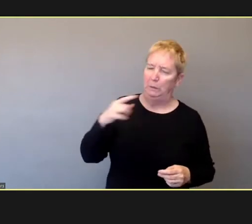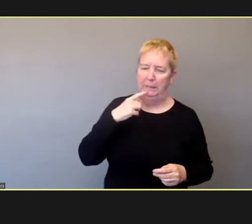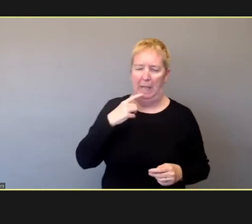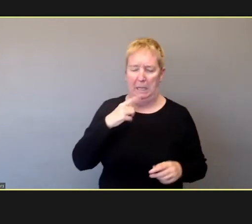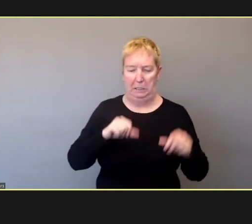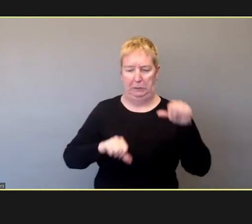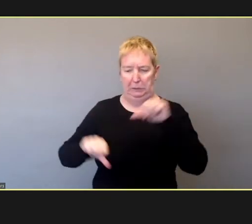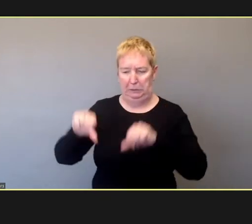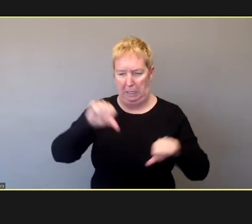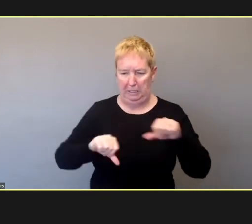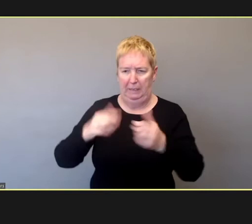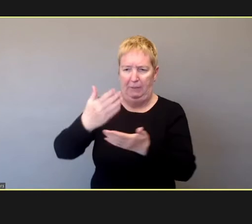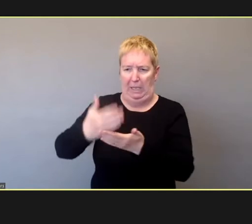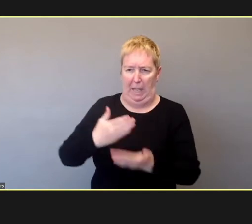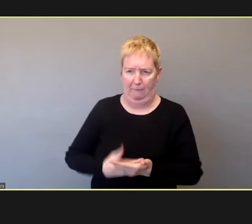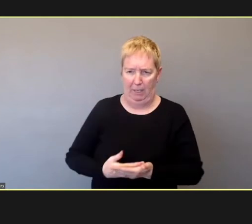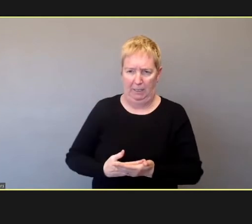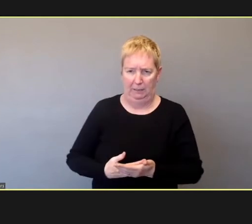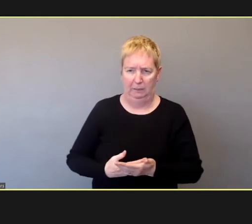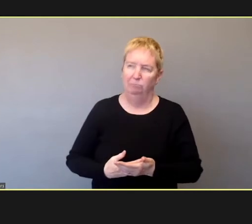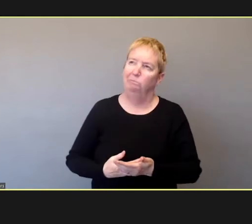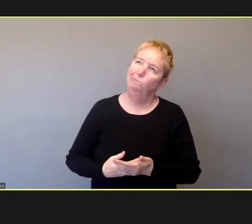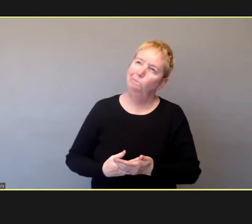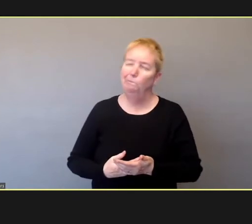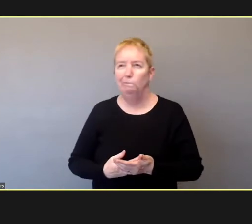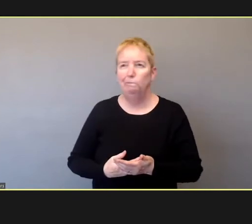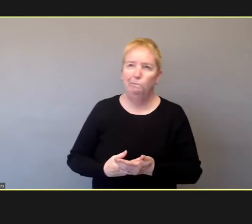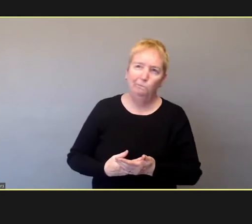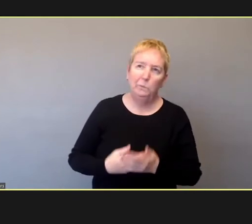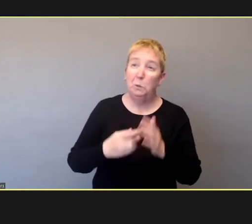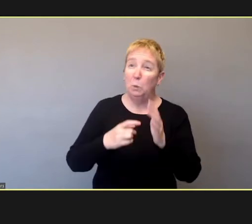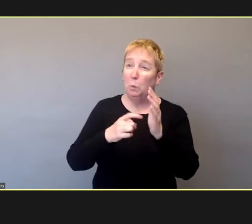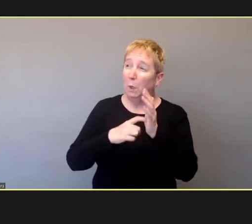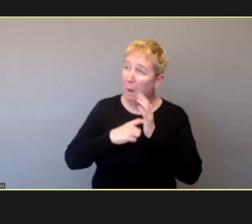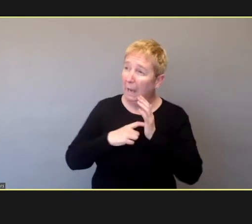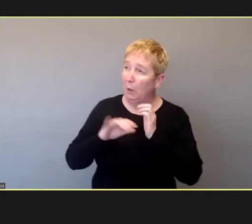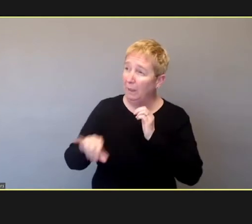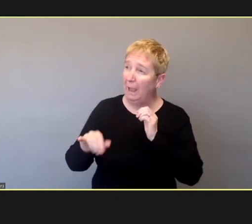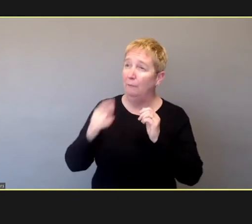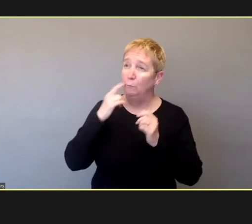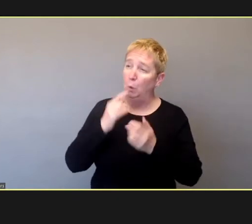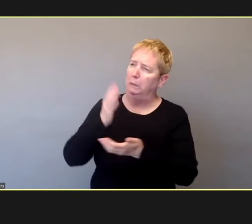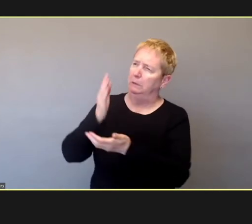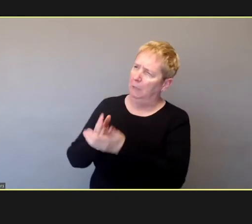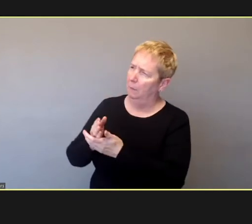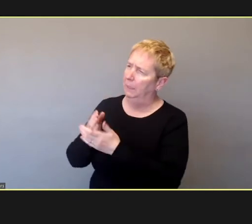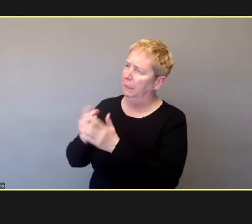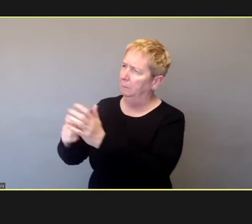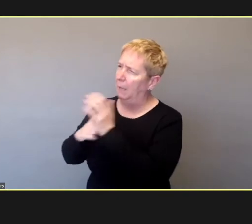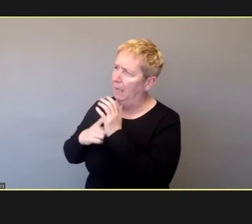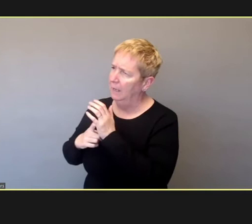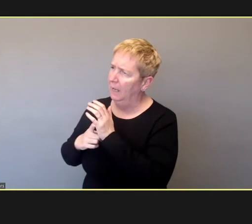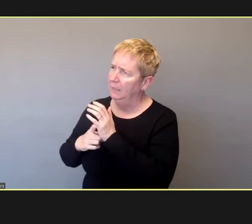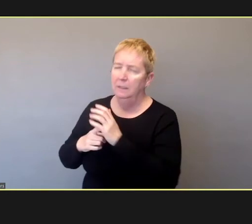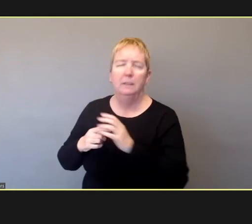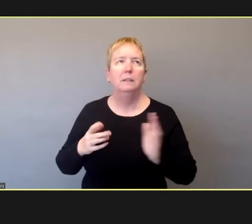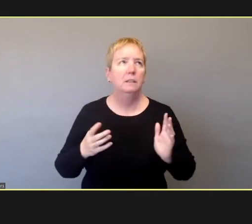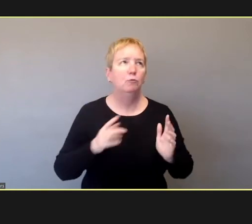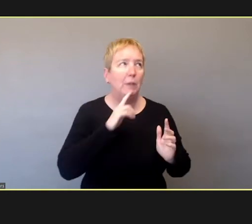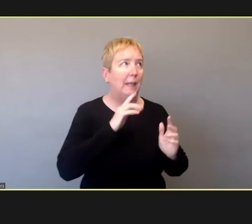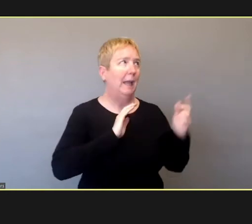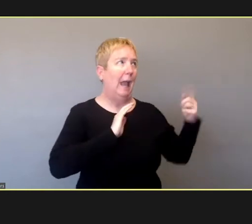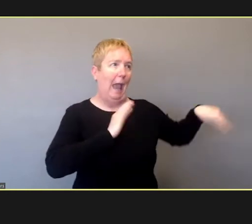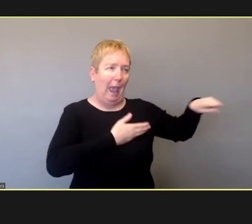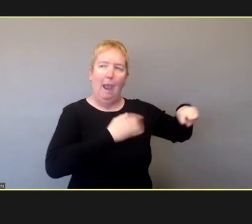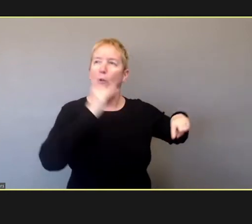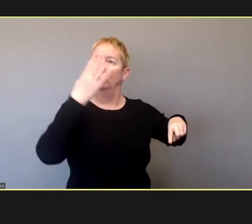mean, I think the role of government is to step in when necessary in critical situations, and also to step back when you're